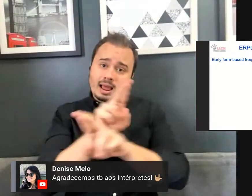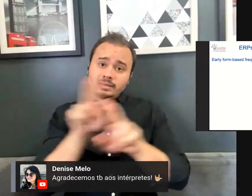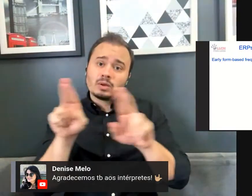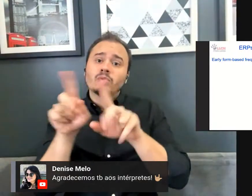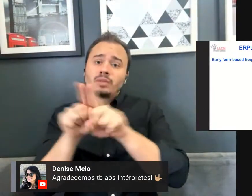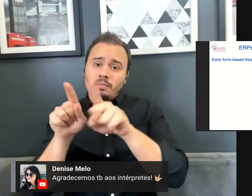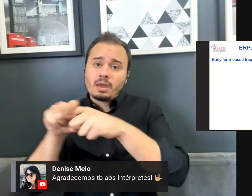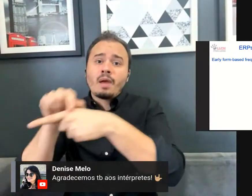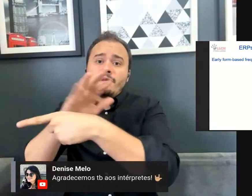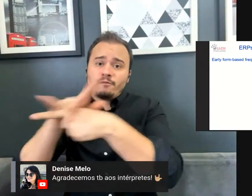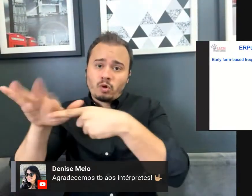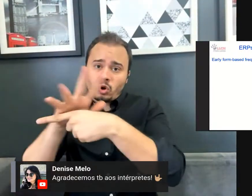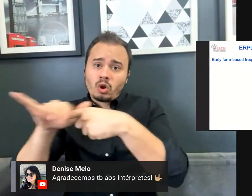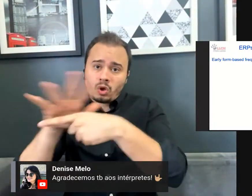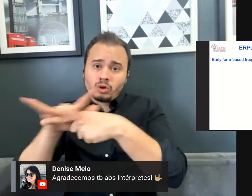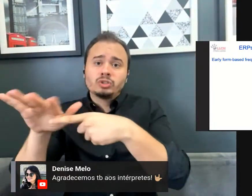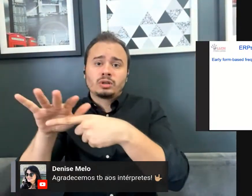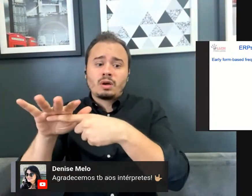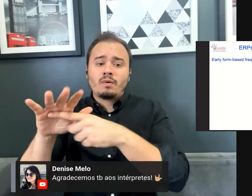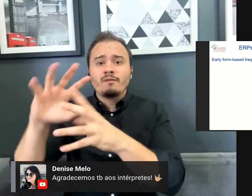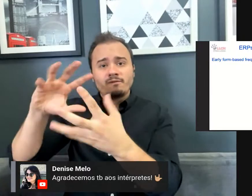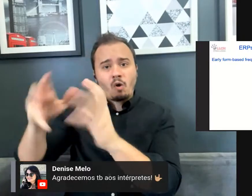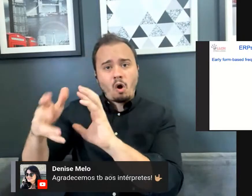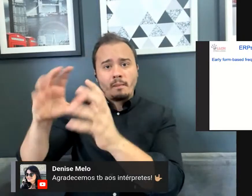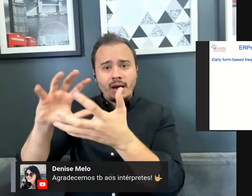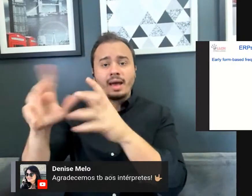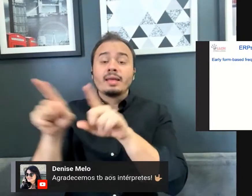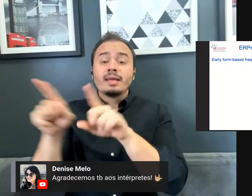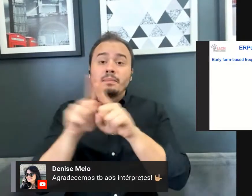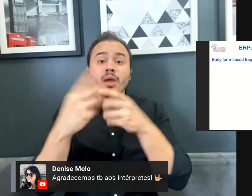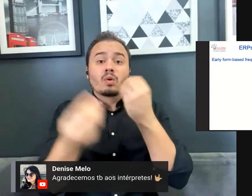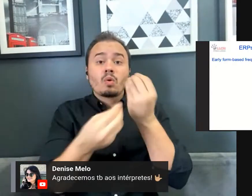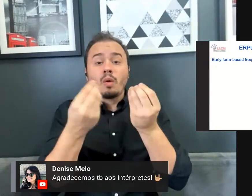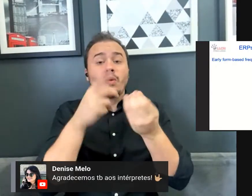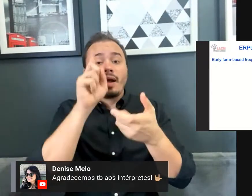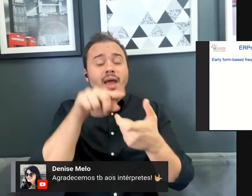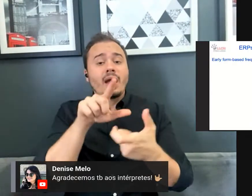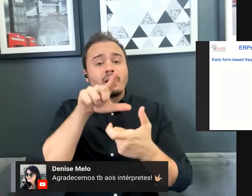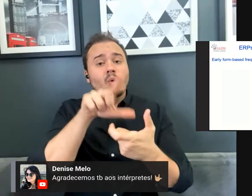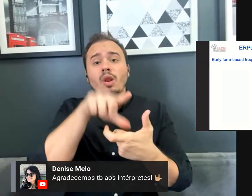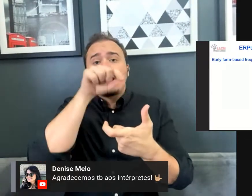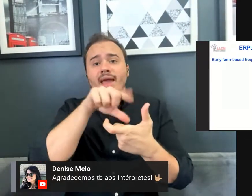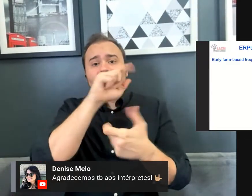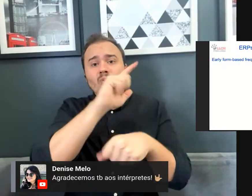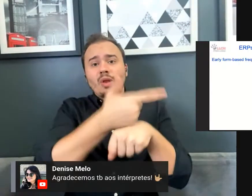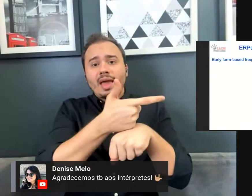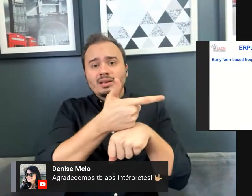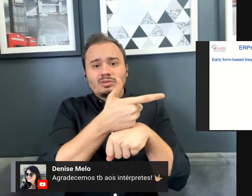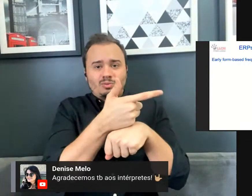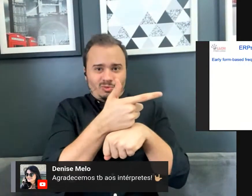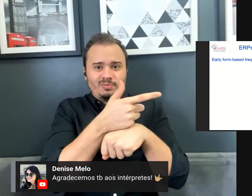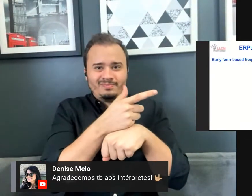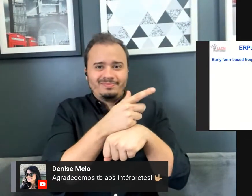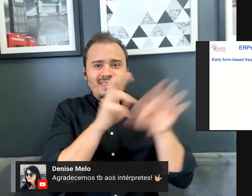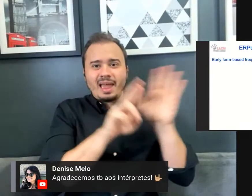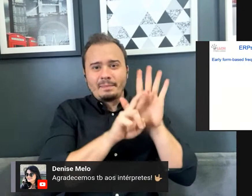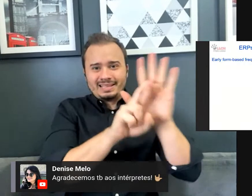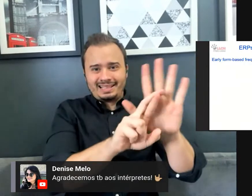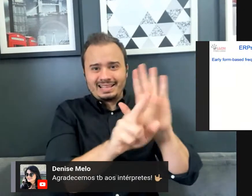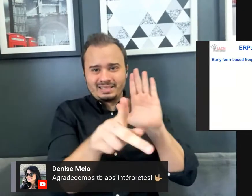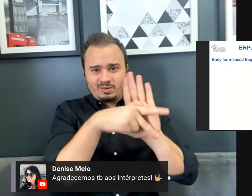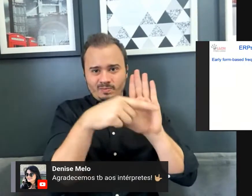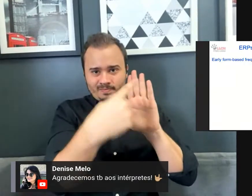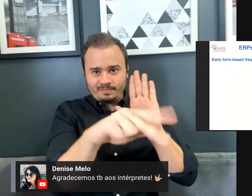this lexical semantic representation. And so our idea is at this early anterior effective